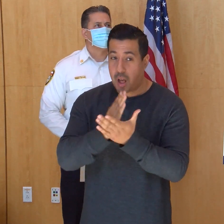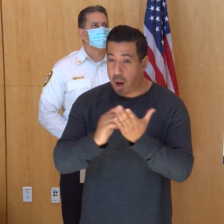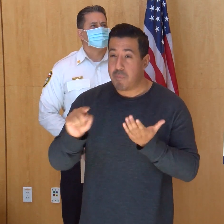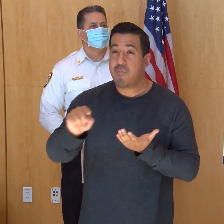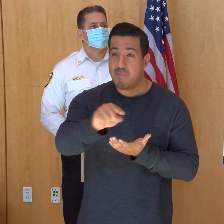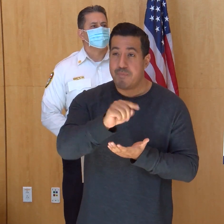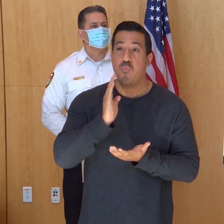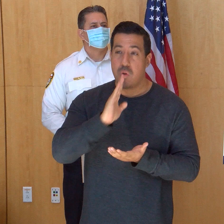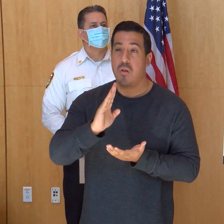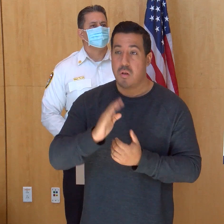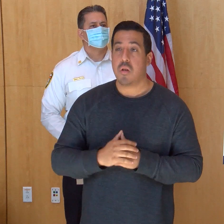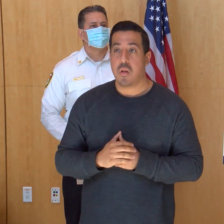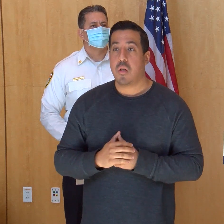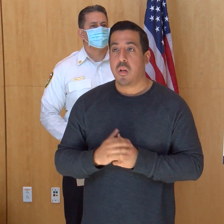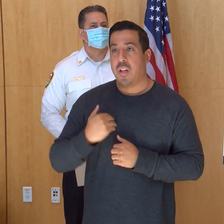that some